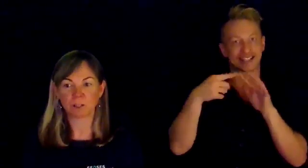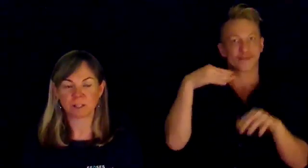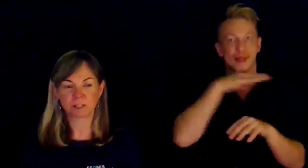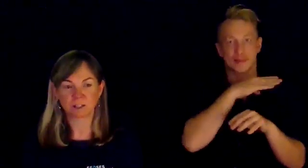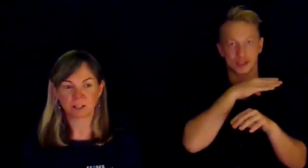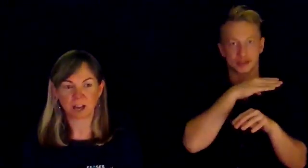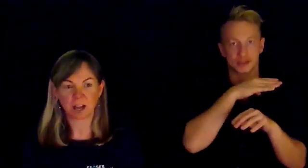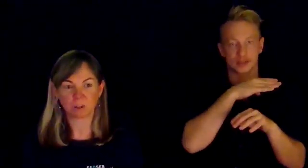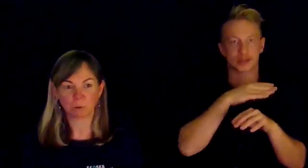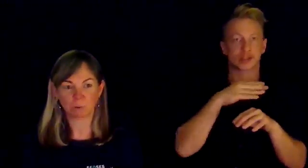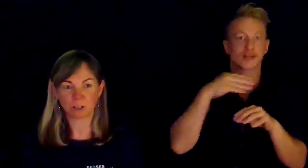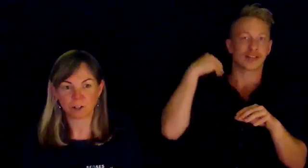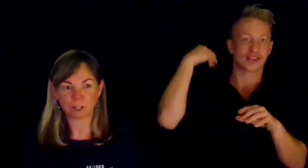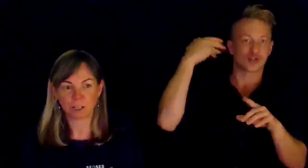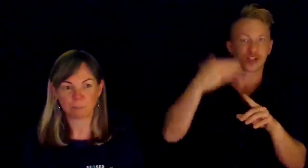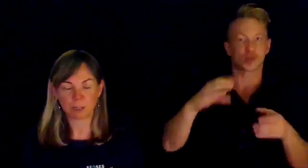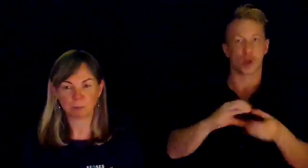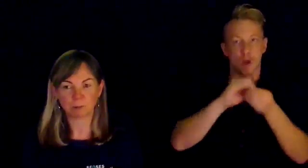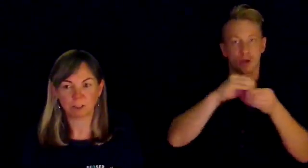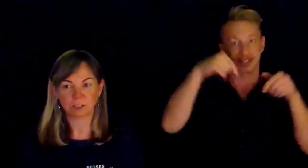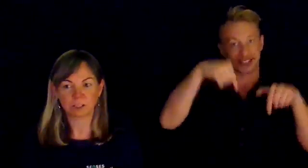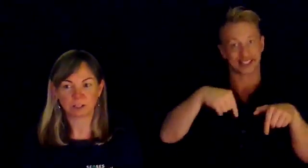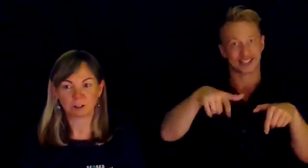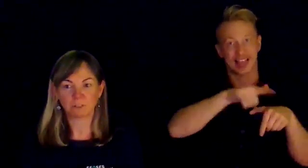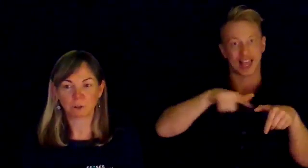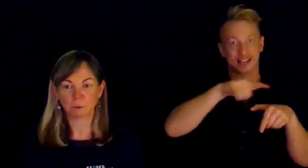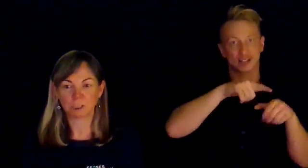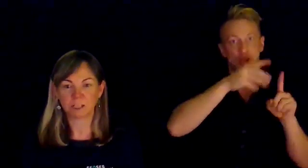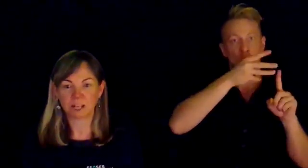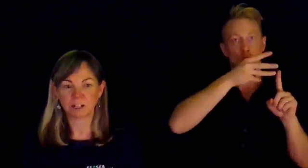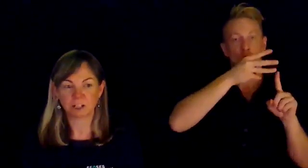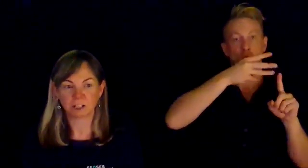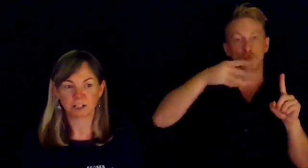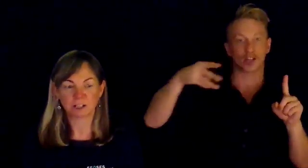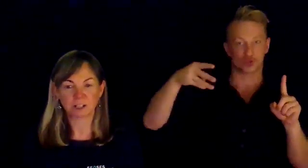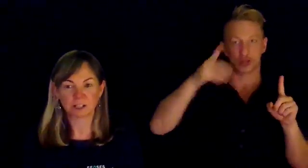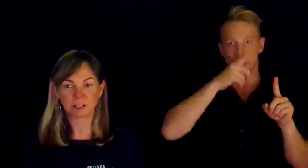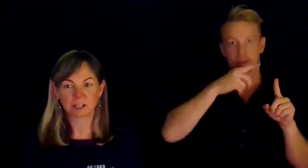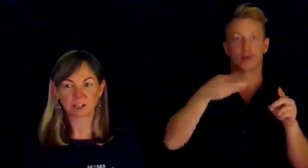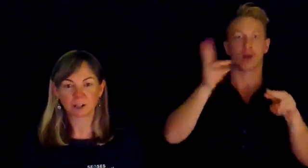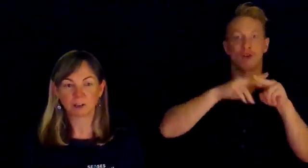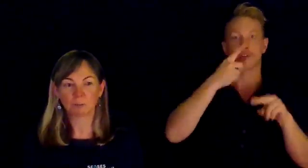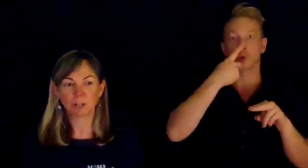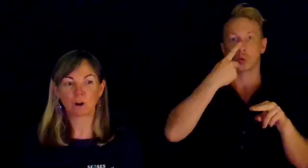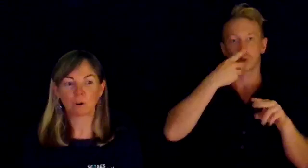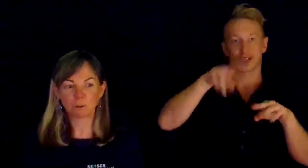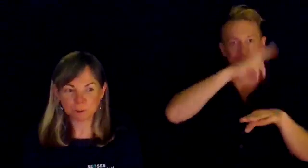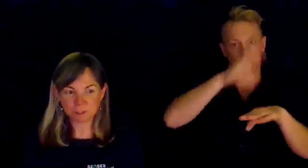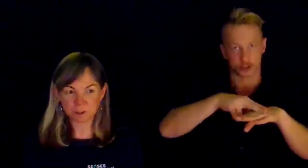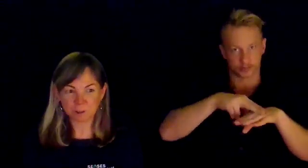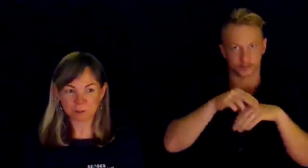traditional owners are the Wurundjeri people of the Kulin Nation.